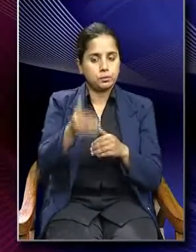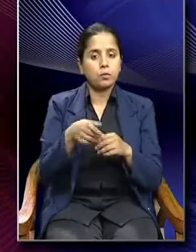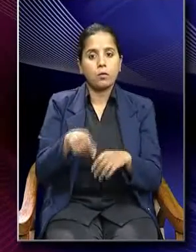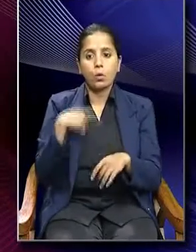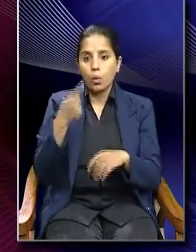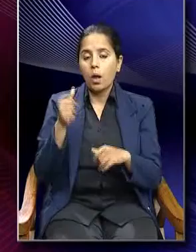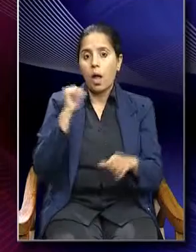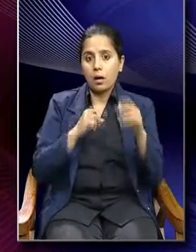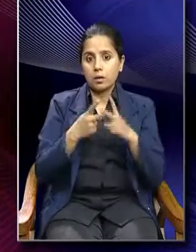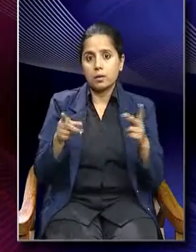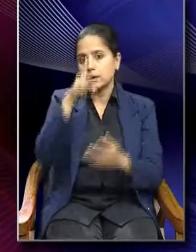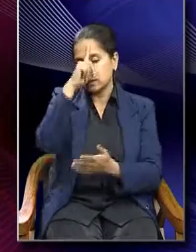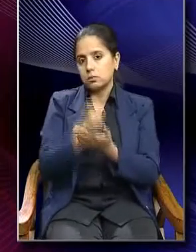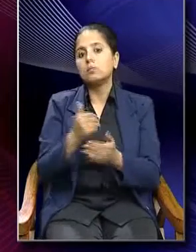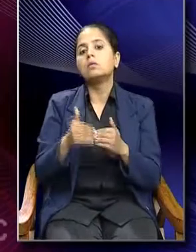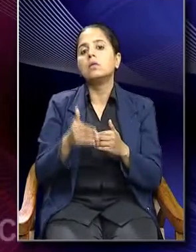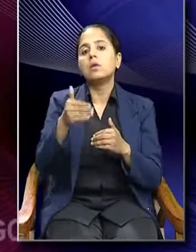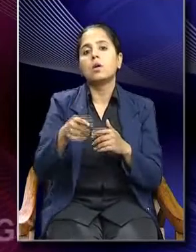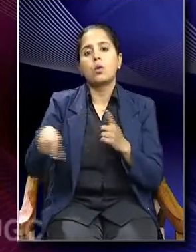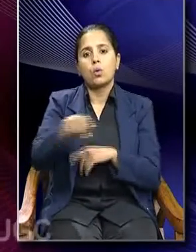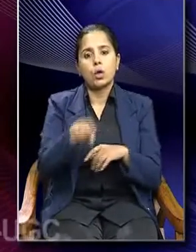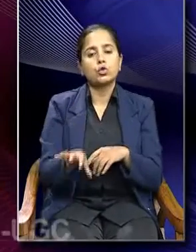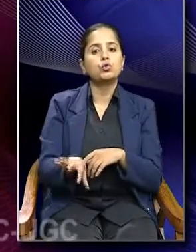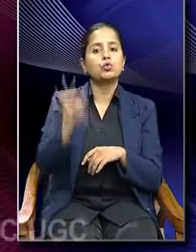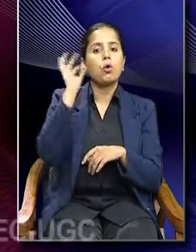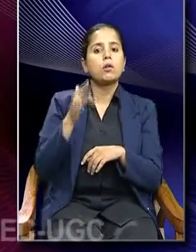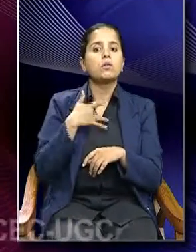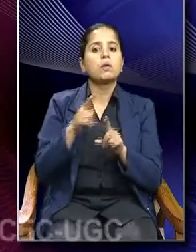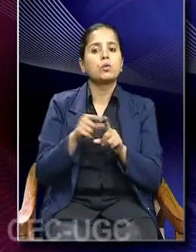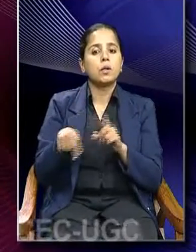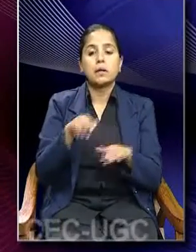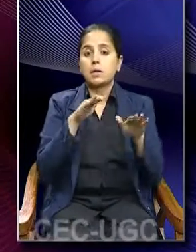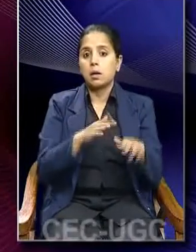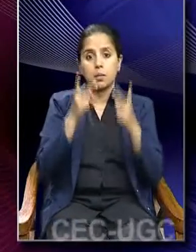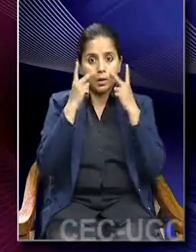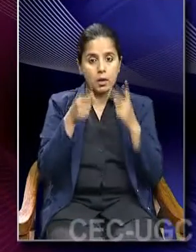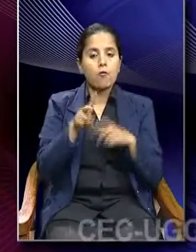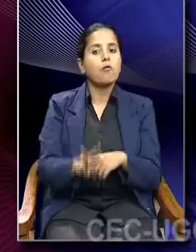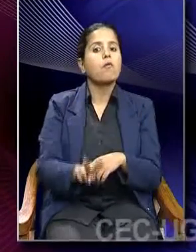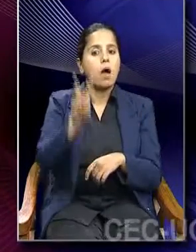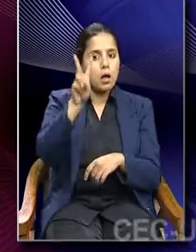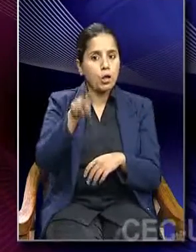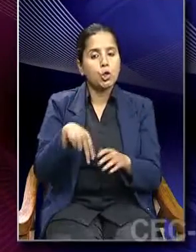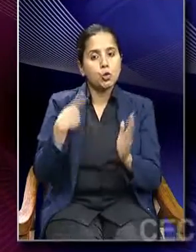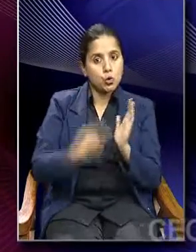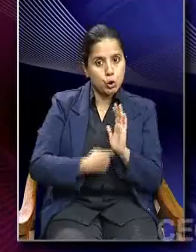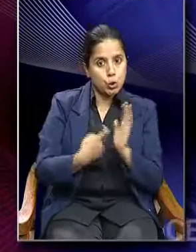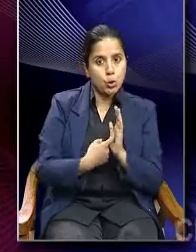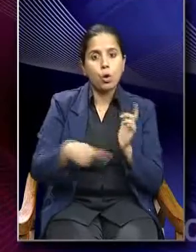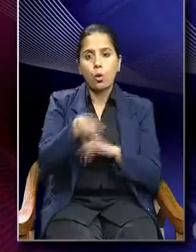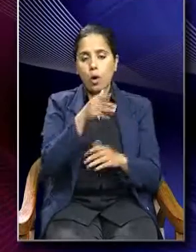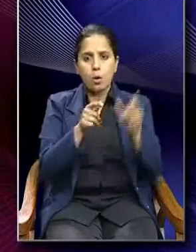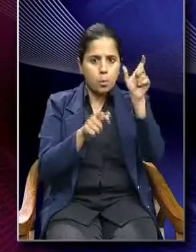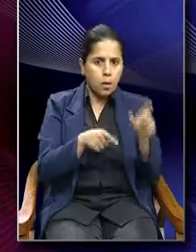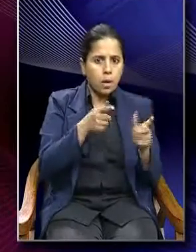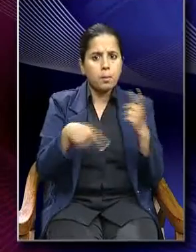actor will decide or will take a choice depending on the values, the norms that he or she